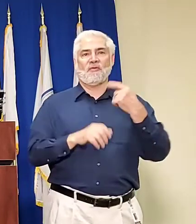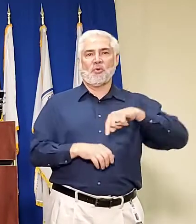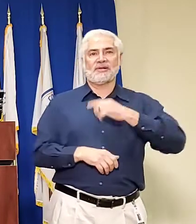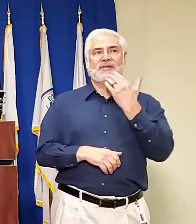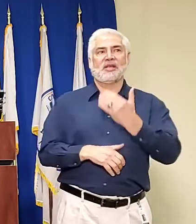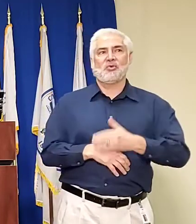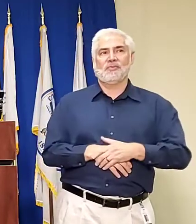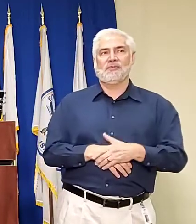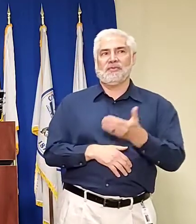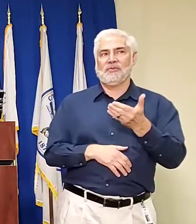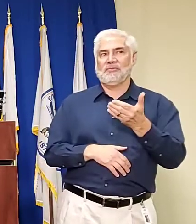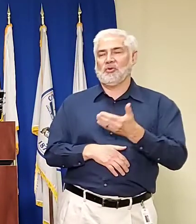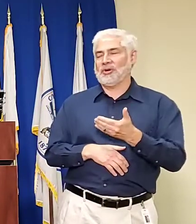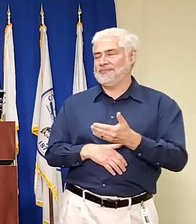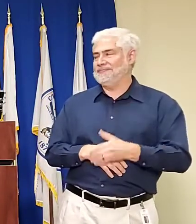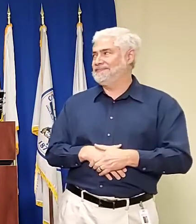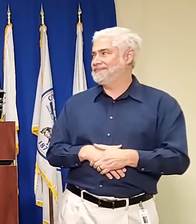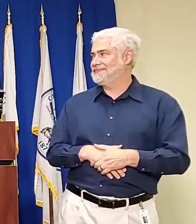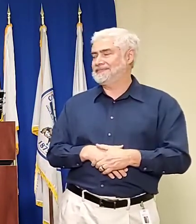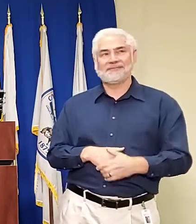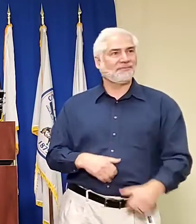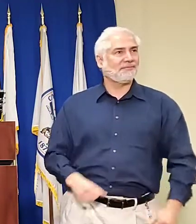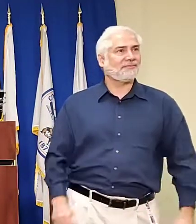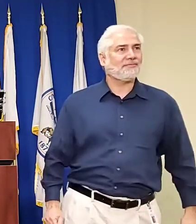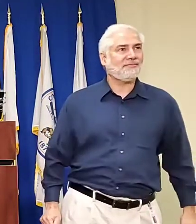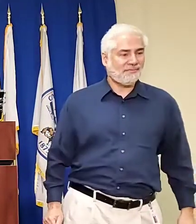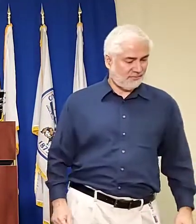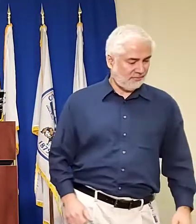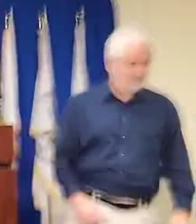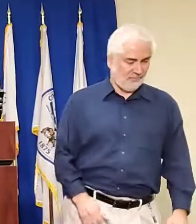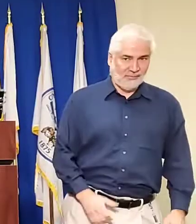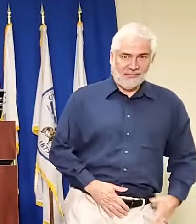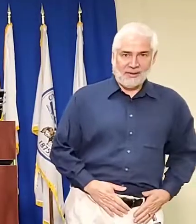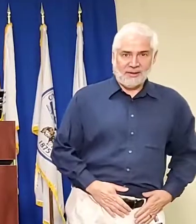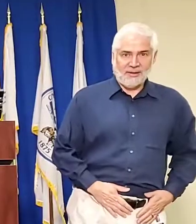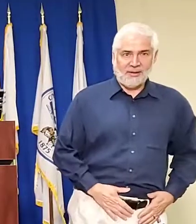us. Oops, I'm sorry.